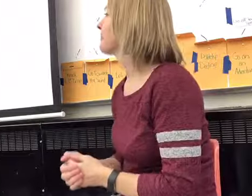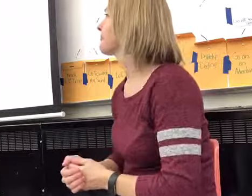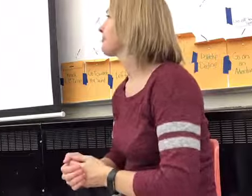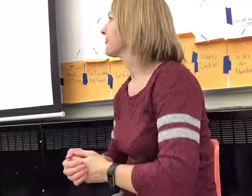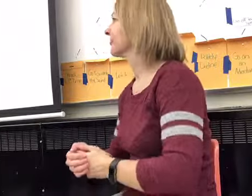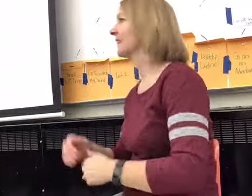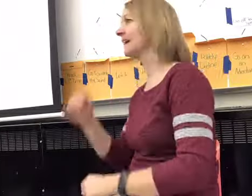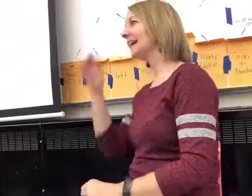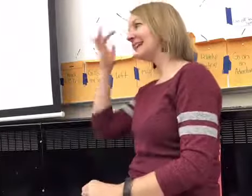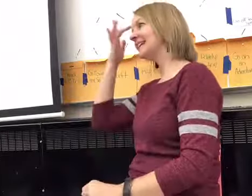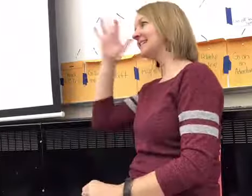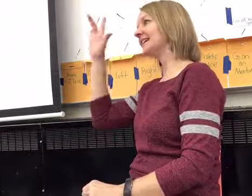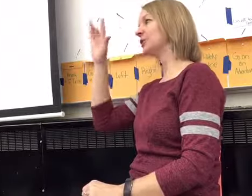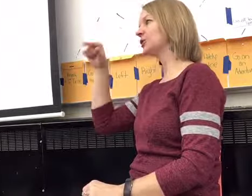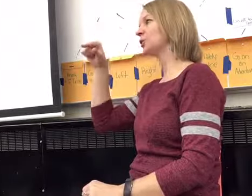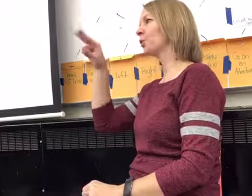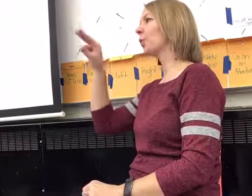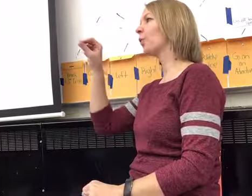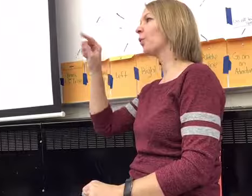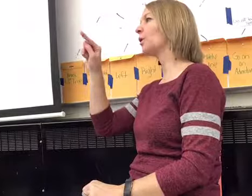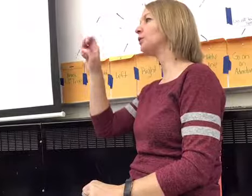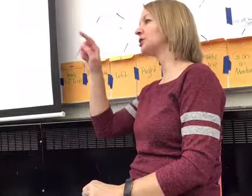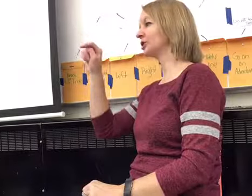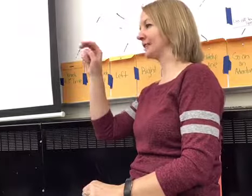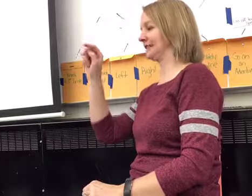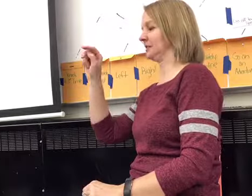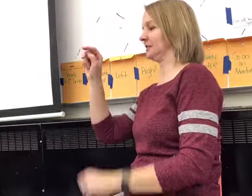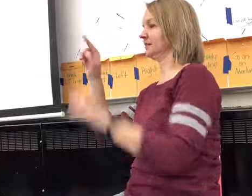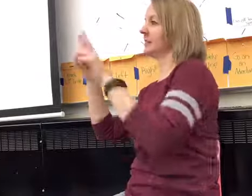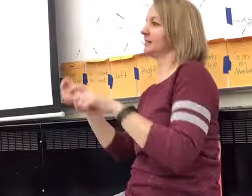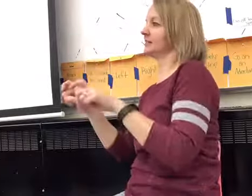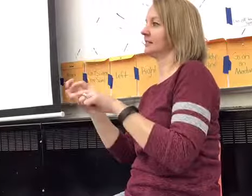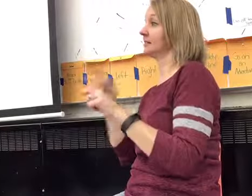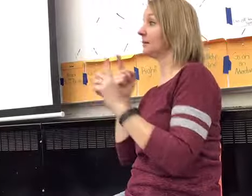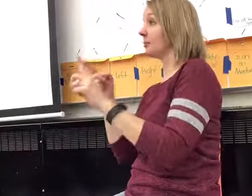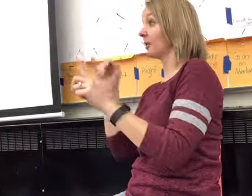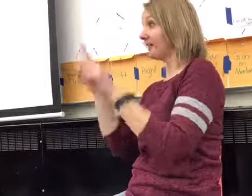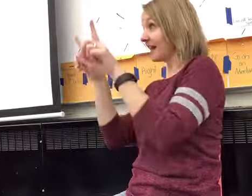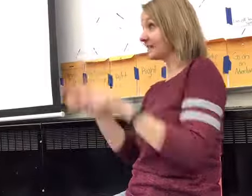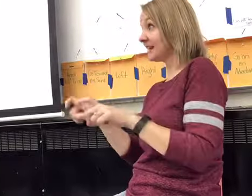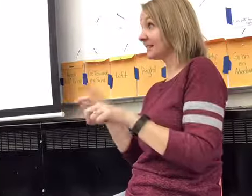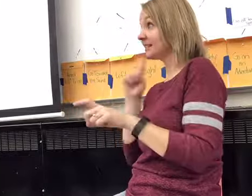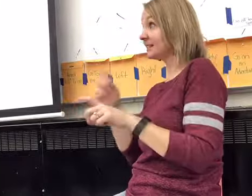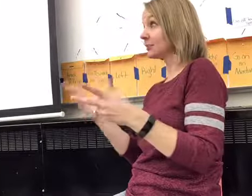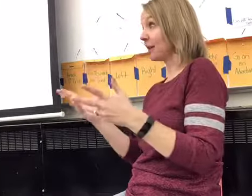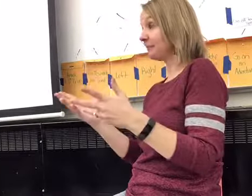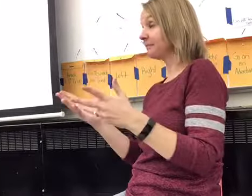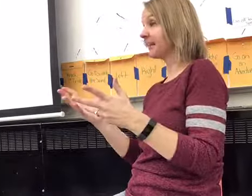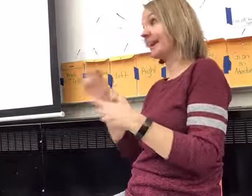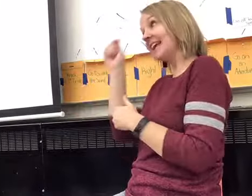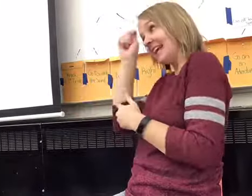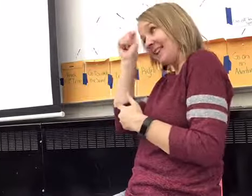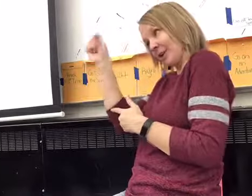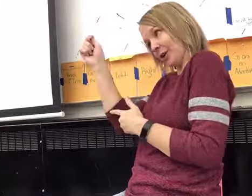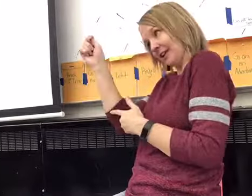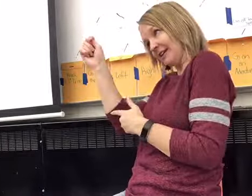intelligence quotient test, the point of the IQ test is that, in theory, you can take this test